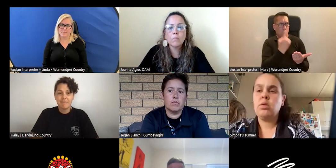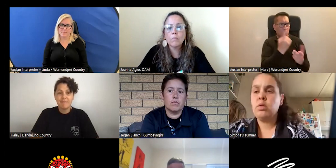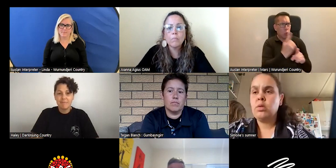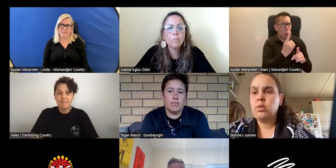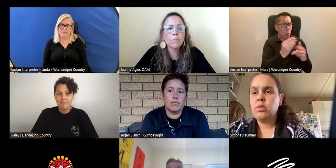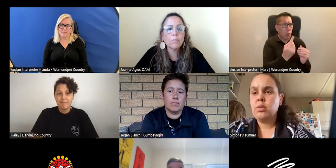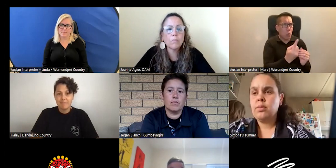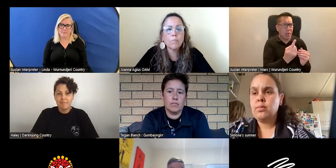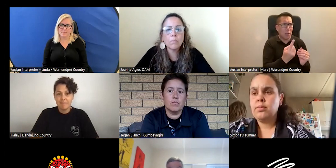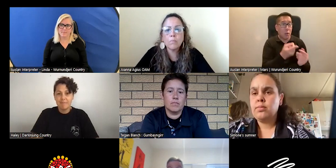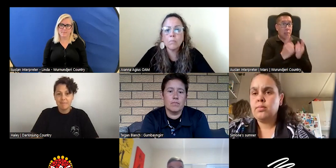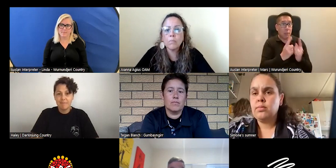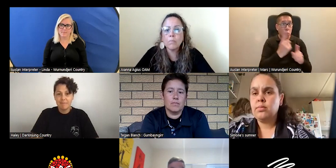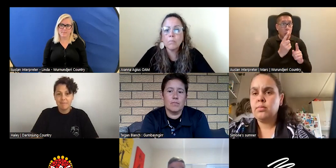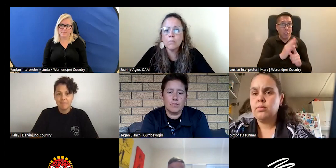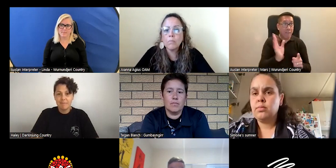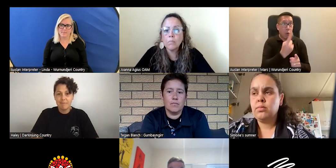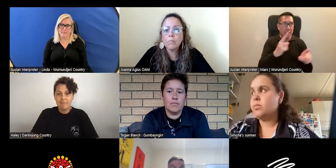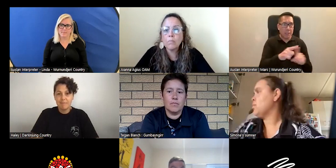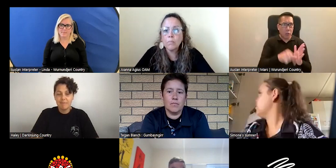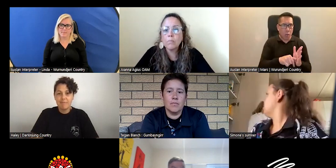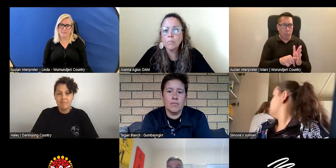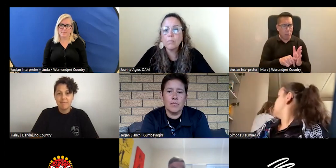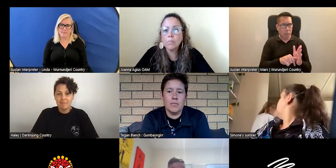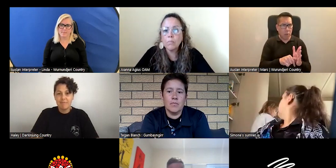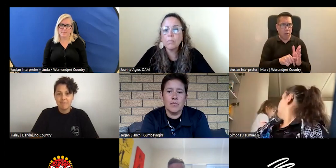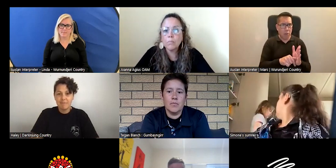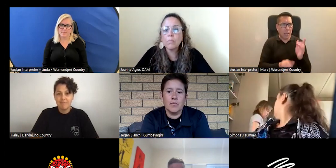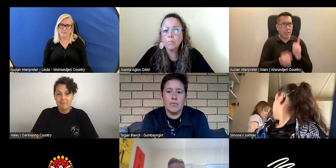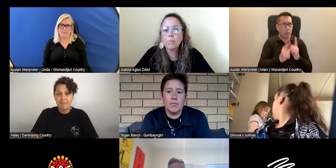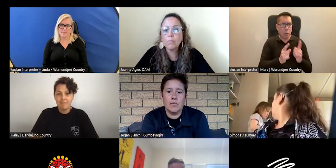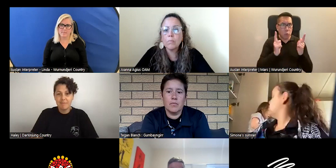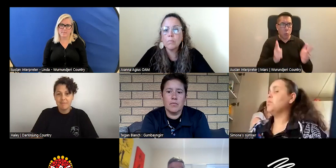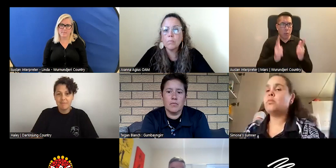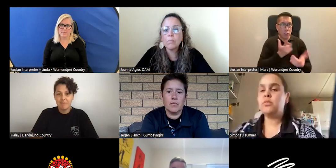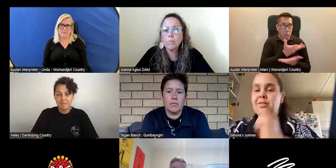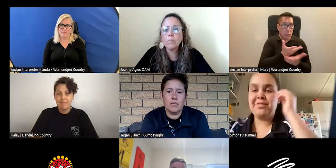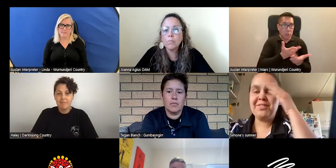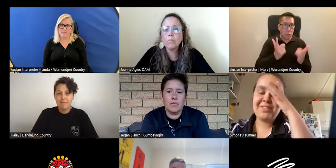sometimes they're talking to everybody all at the same time, and all of a sudden we're over-consulted.